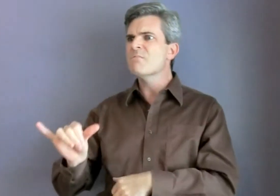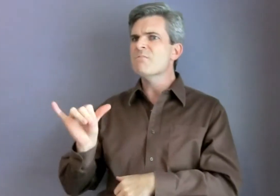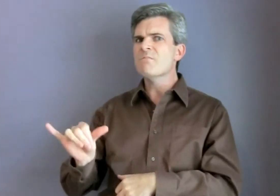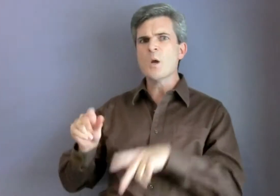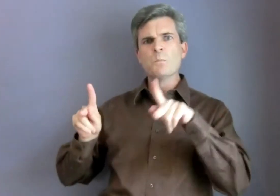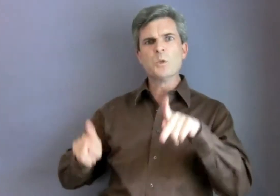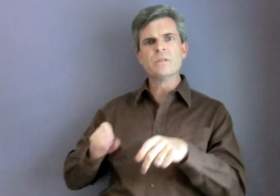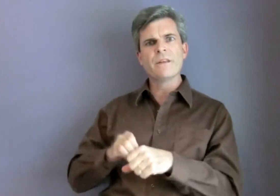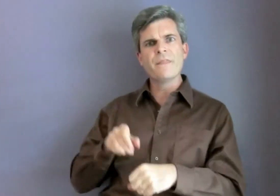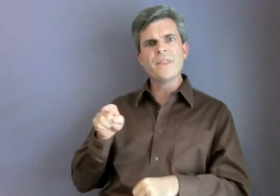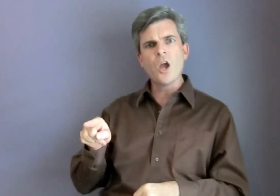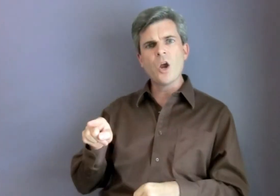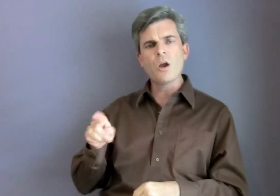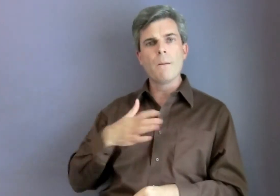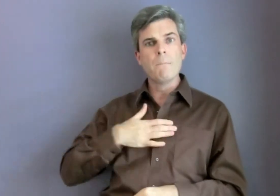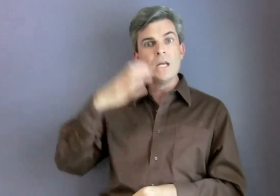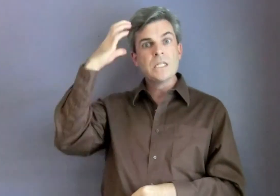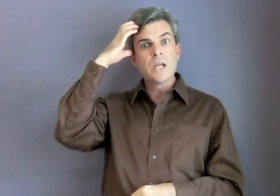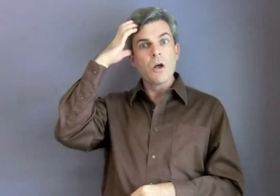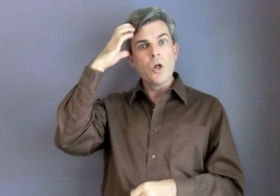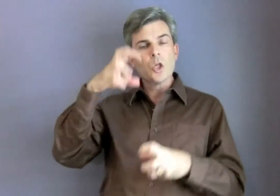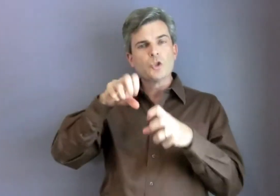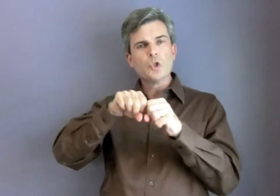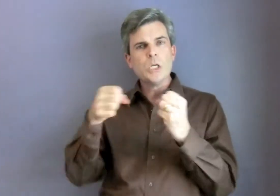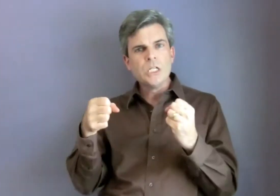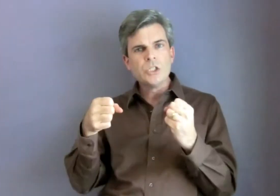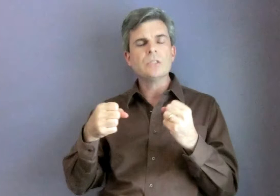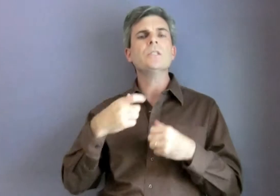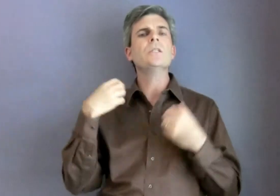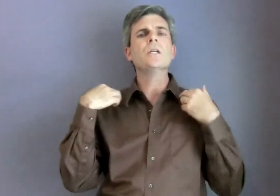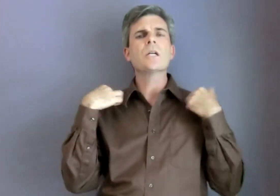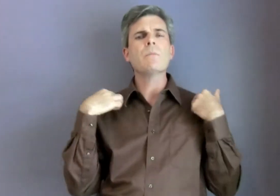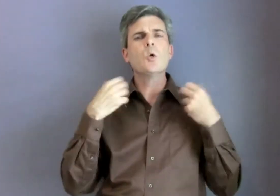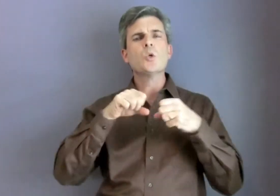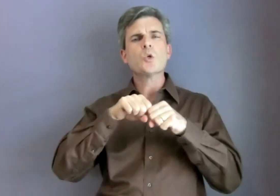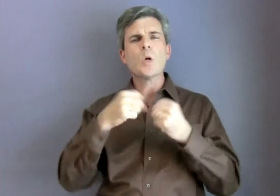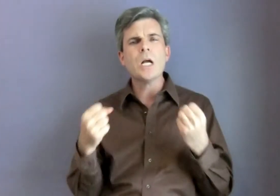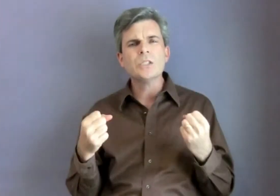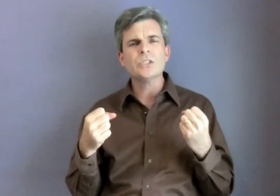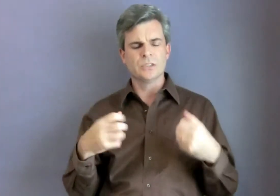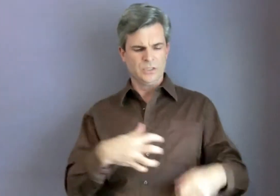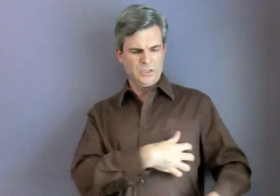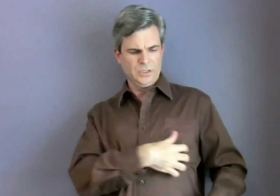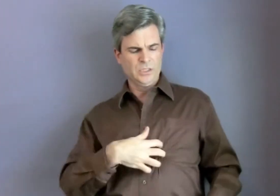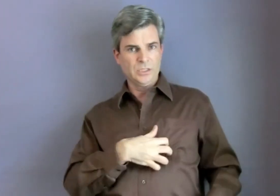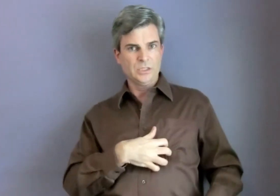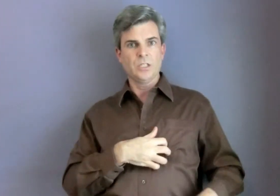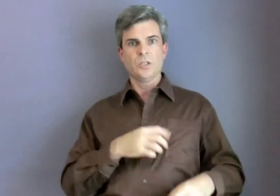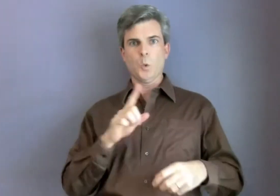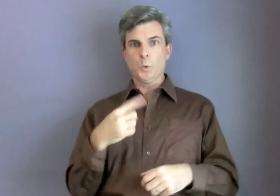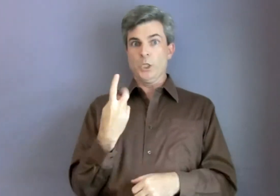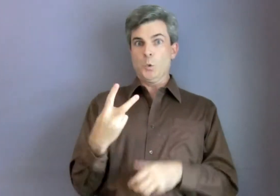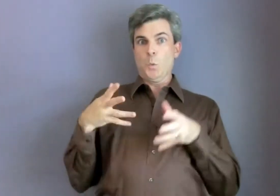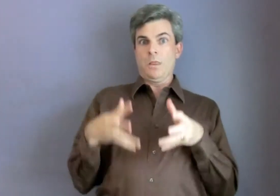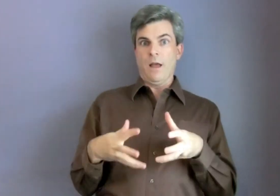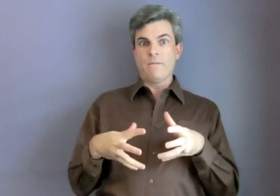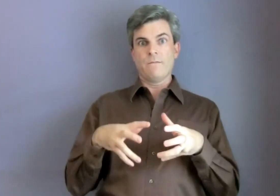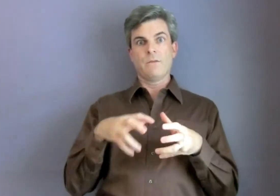crushed, all but 2 of my ribs, my pelvis, and both arms. They're all crushed, but there is still a pulse. And they get me to